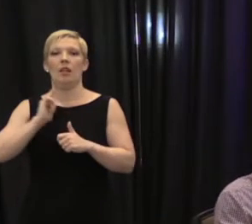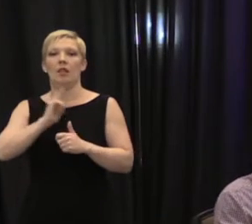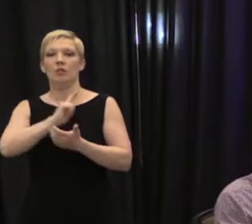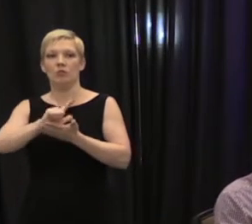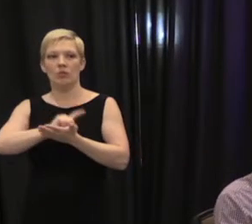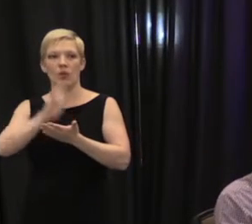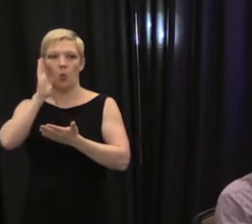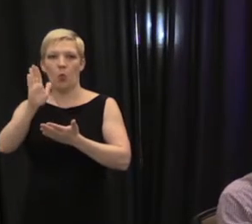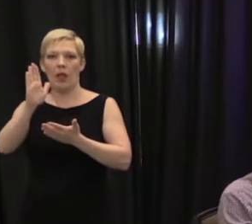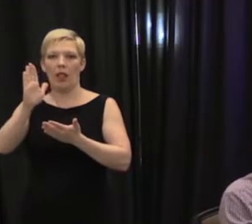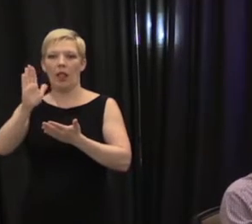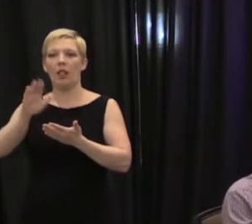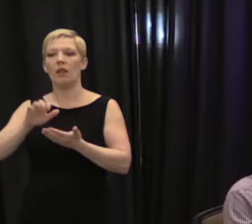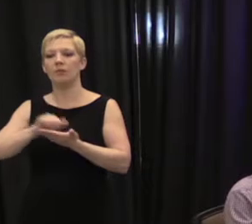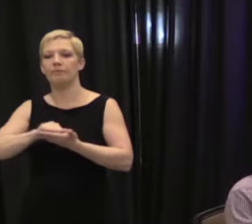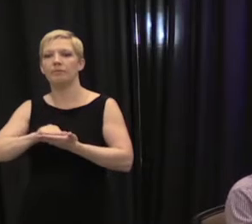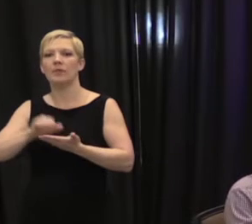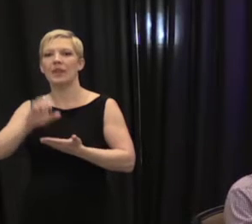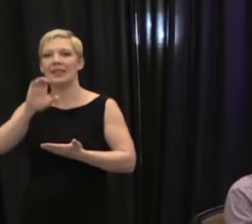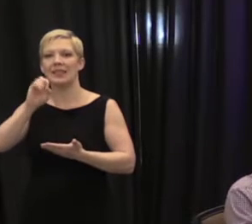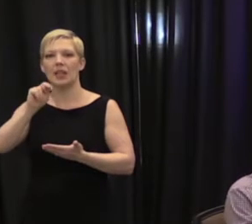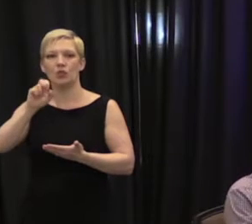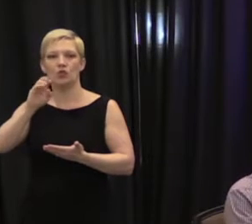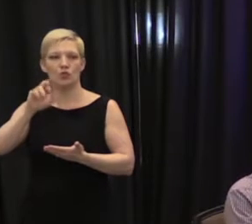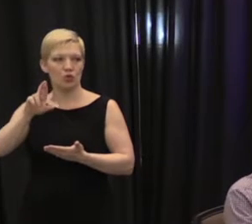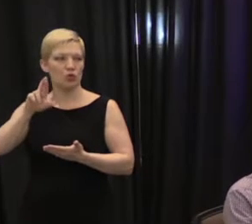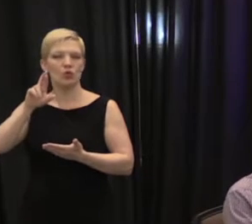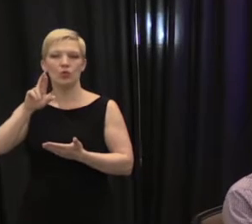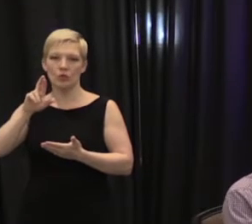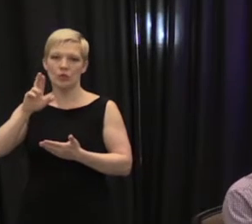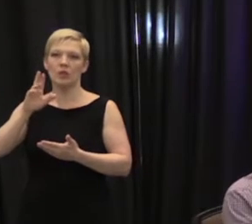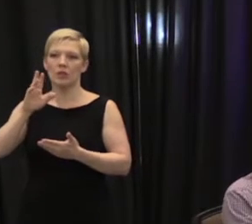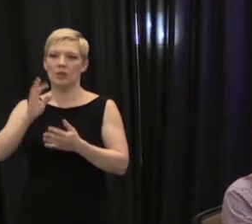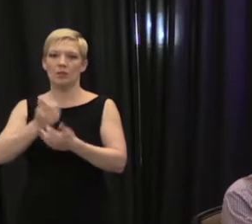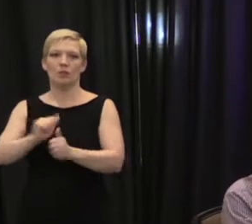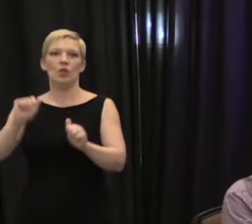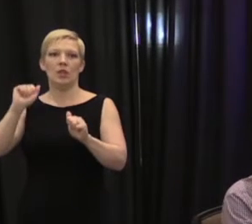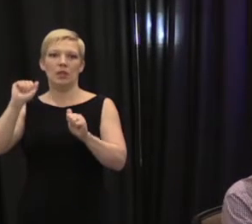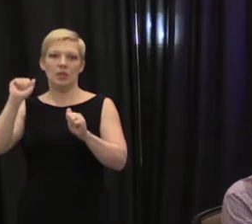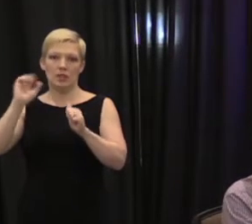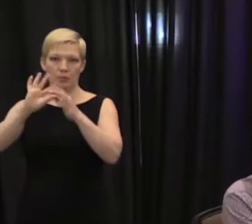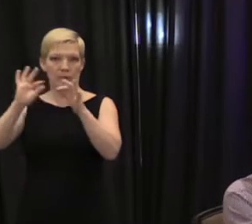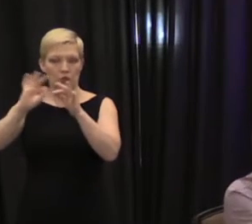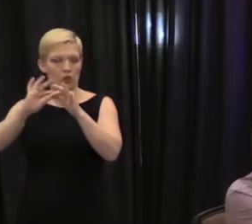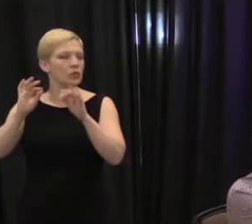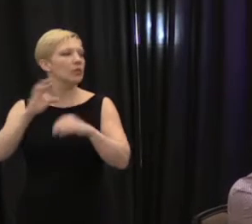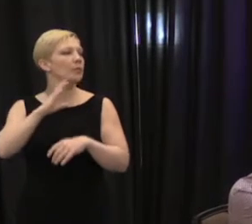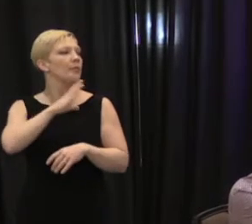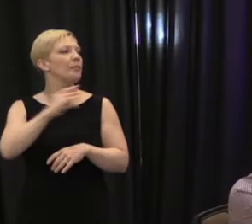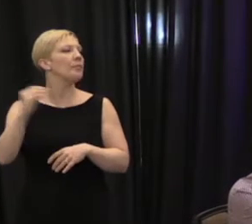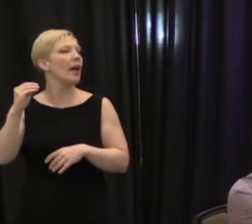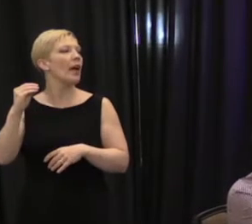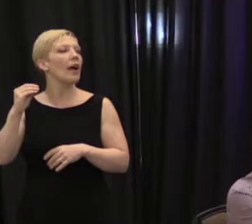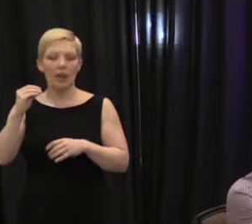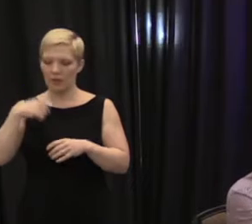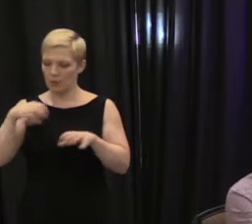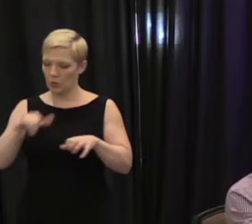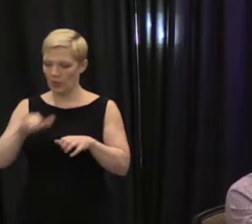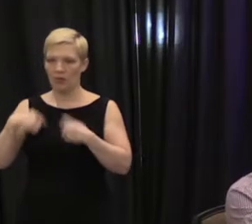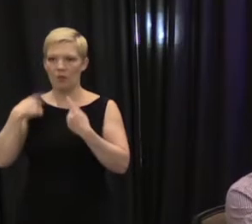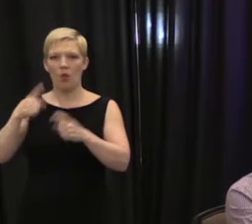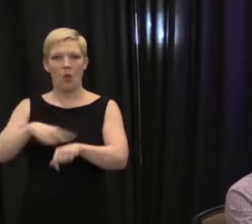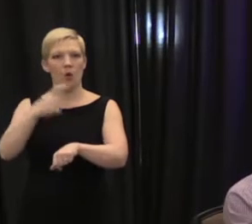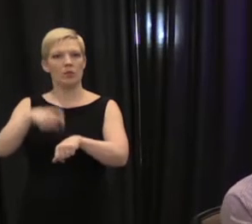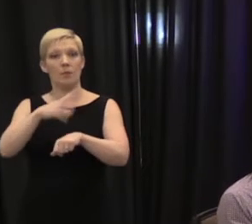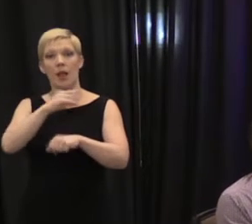speech, and then, if it's enacted, to bring lawsuit to challenge it. I've been doing this a long time. A lot of the work does focus on